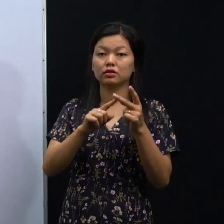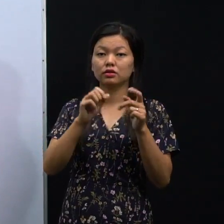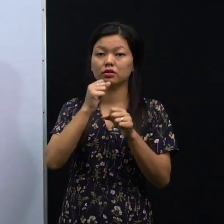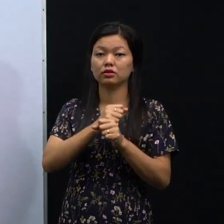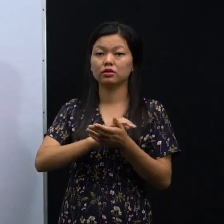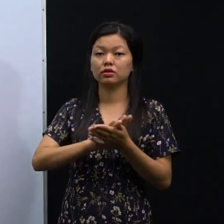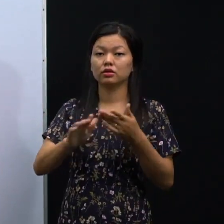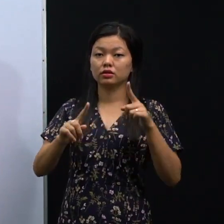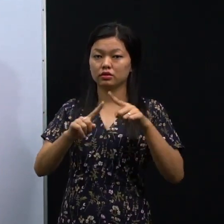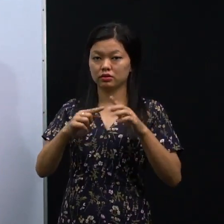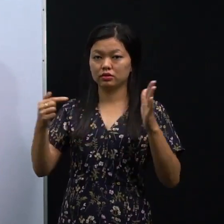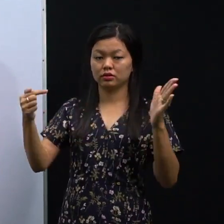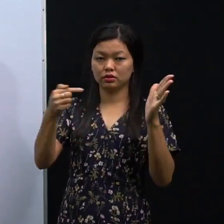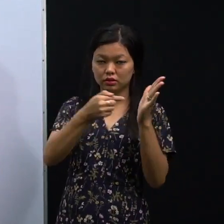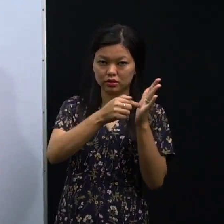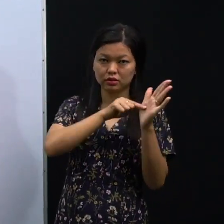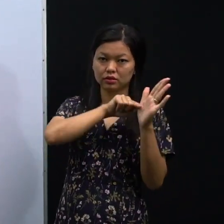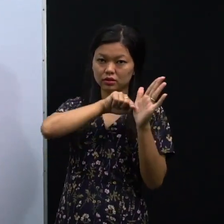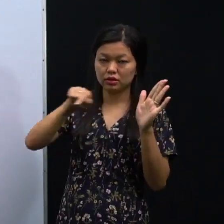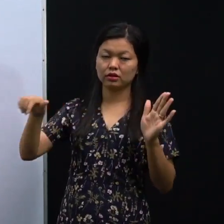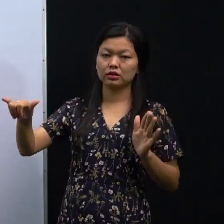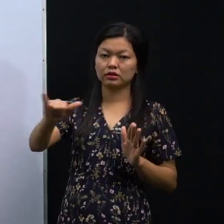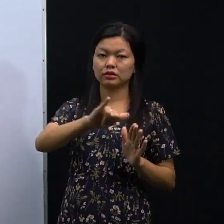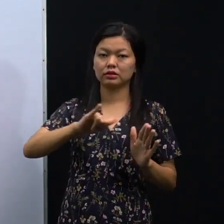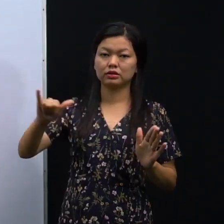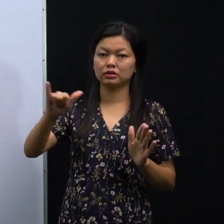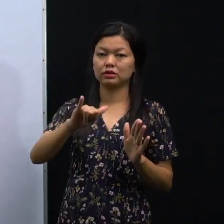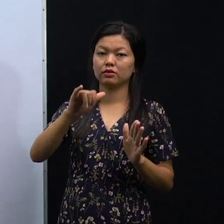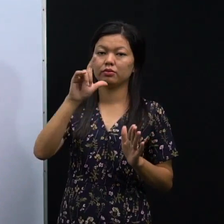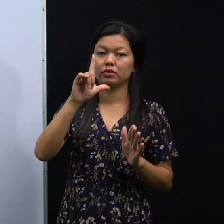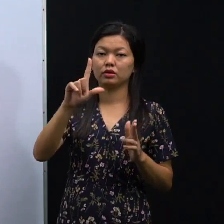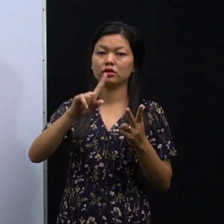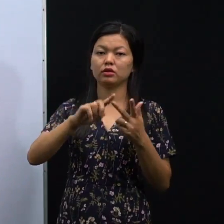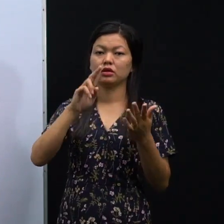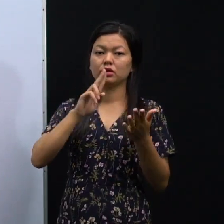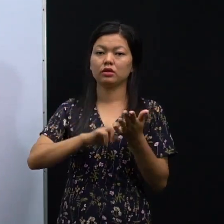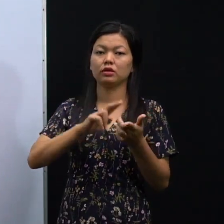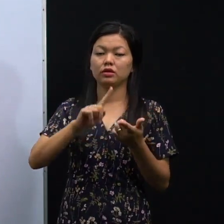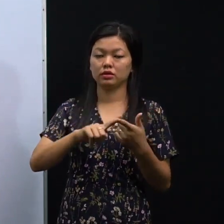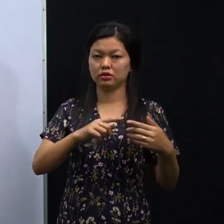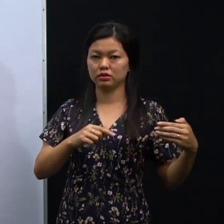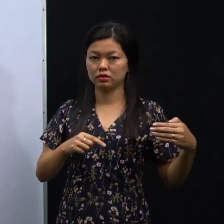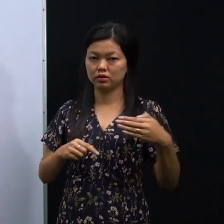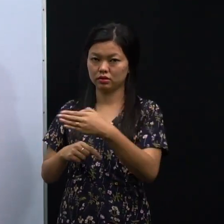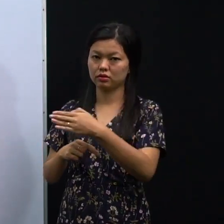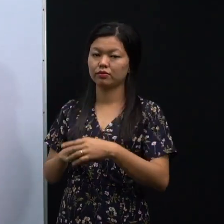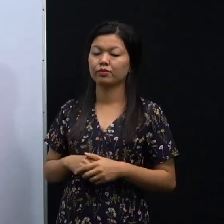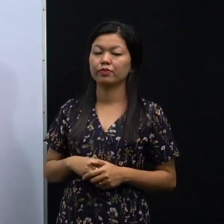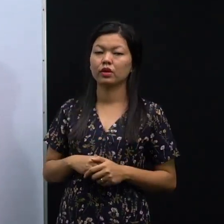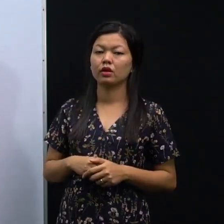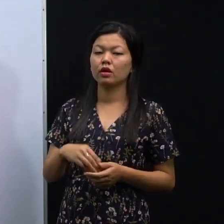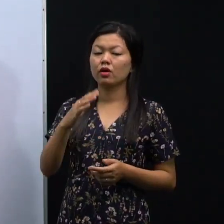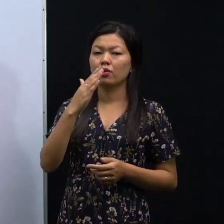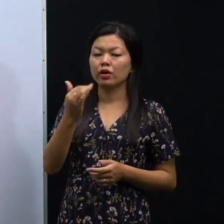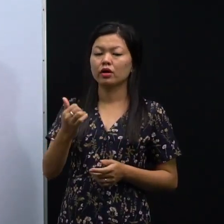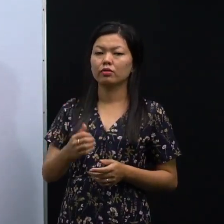there is something heavy particles in the middle, right? Something heavy particle is concentrated in the middle, that's why it